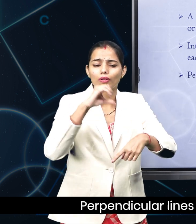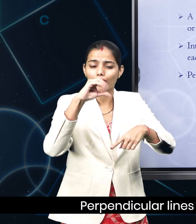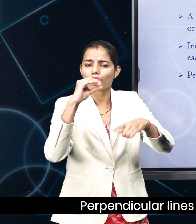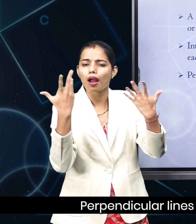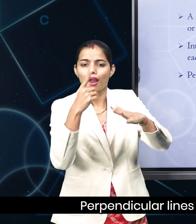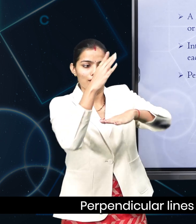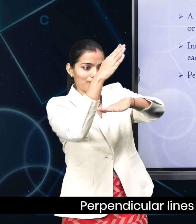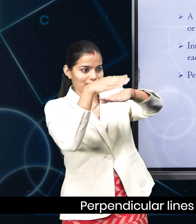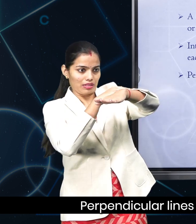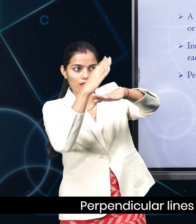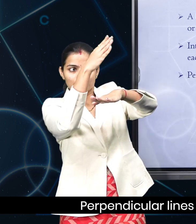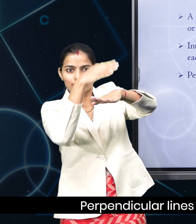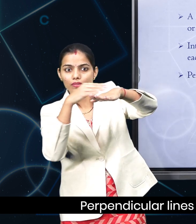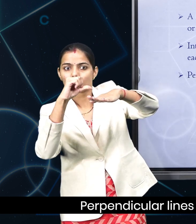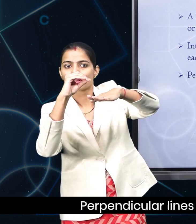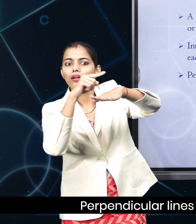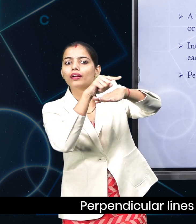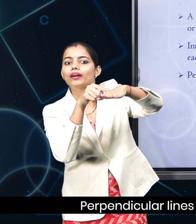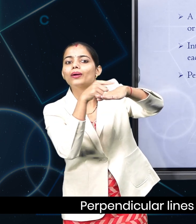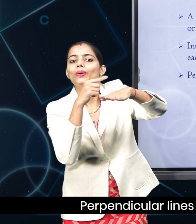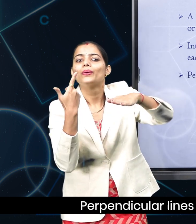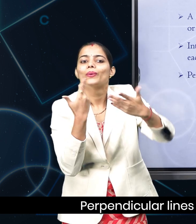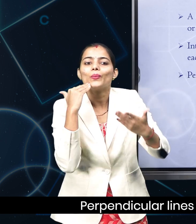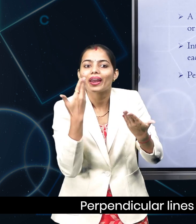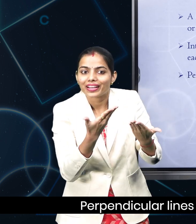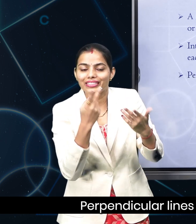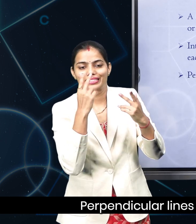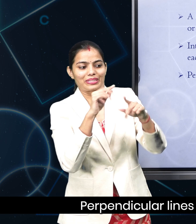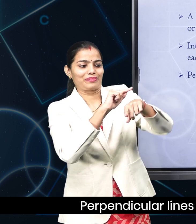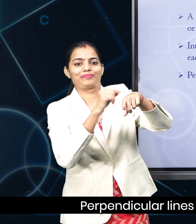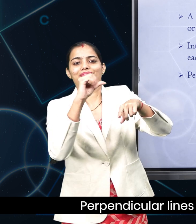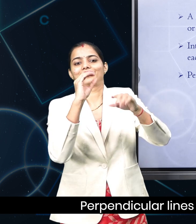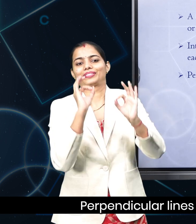Perpendicular lines form a 90-degree angle when they meet.